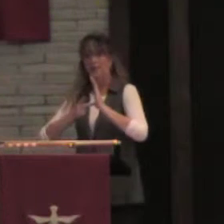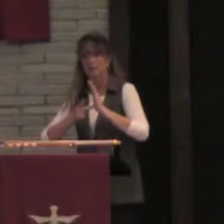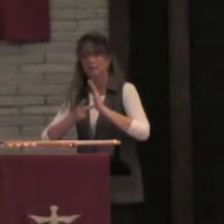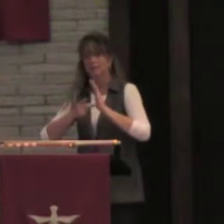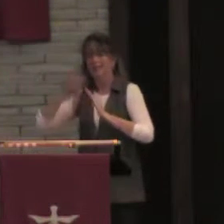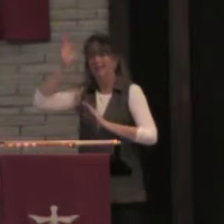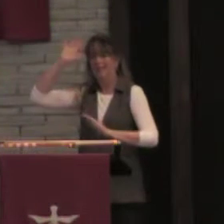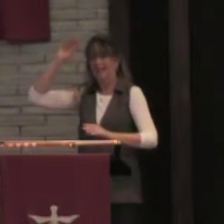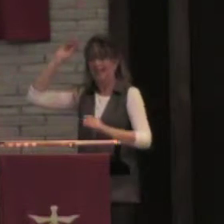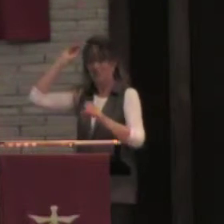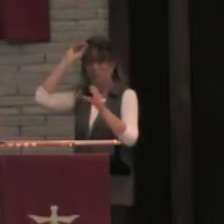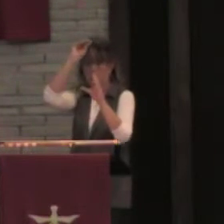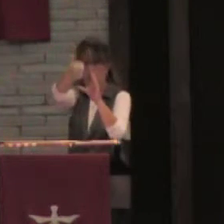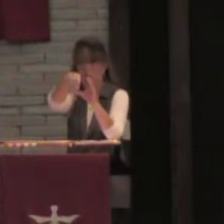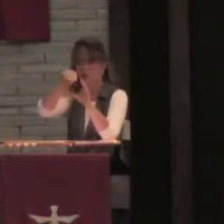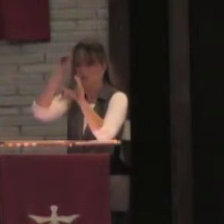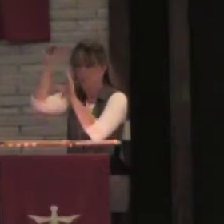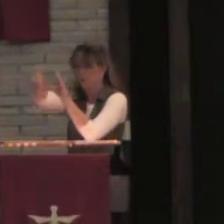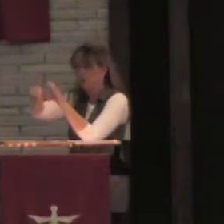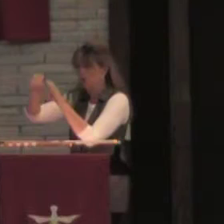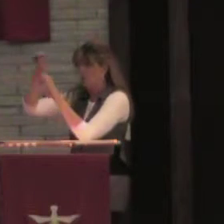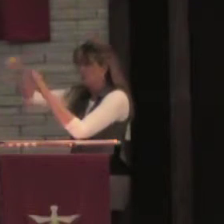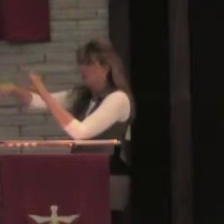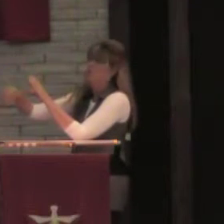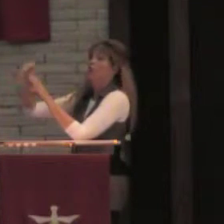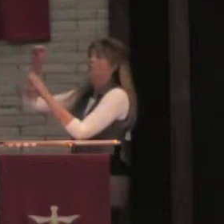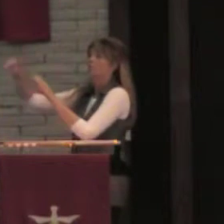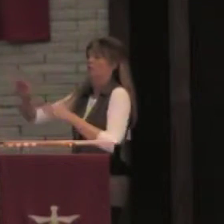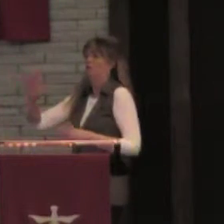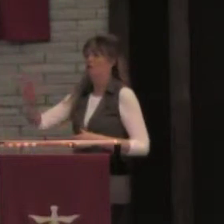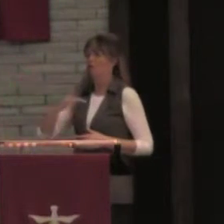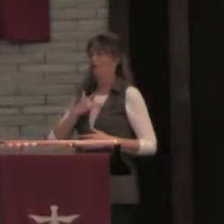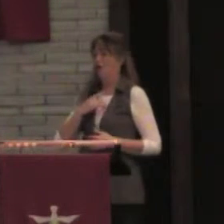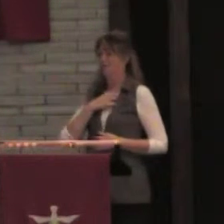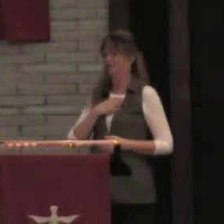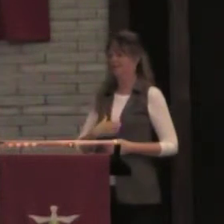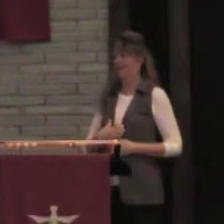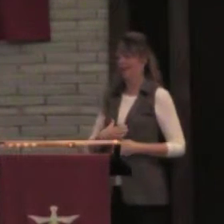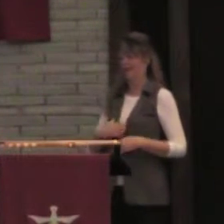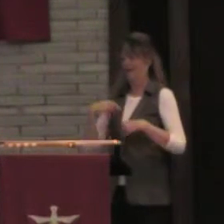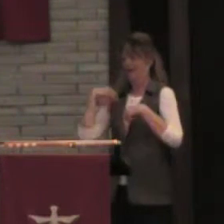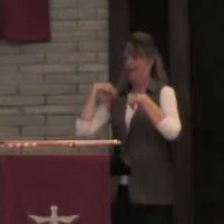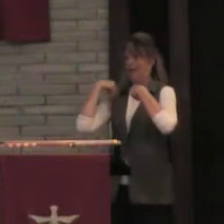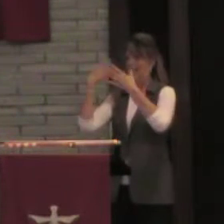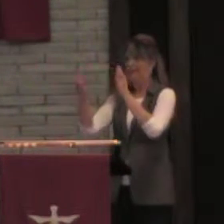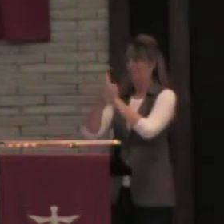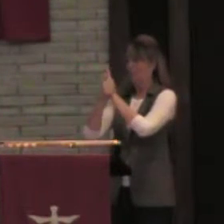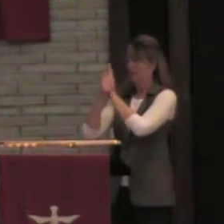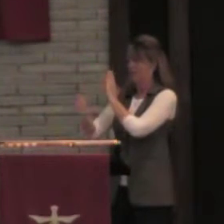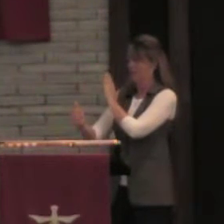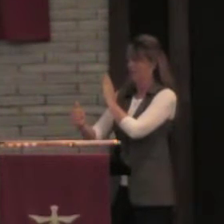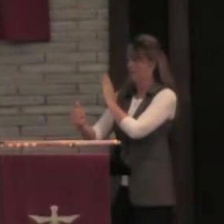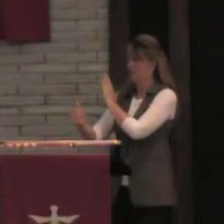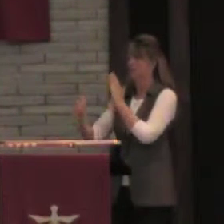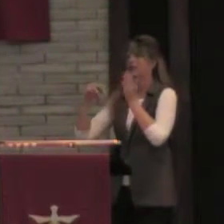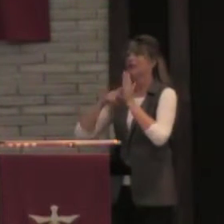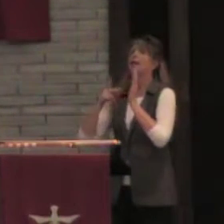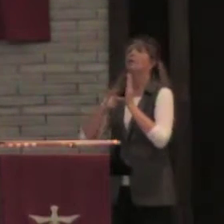What it means is God put these things into your heart. He gave you a